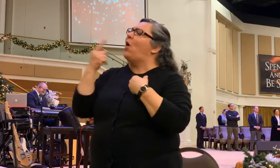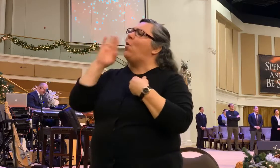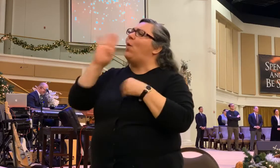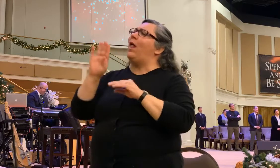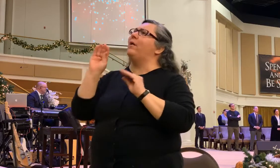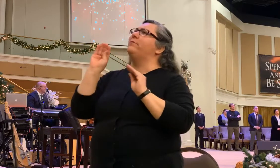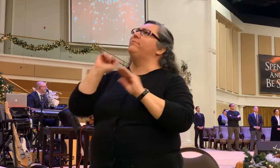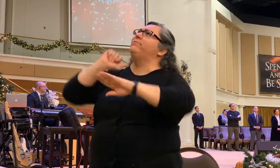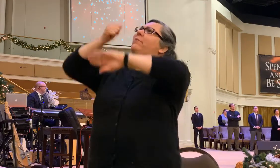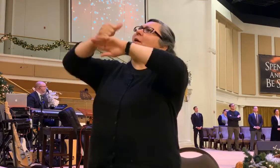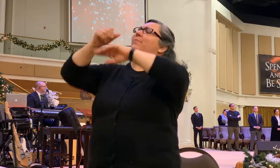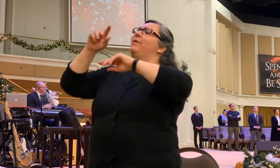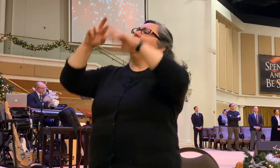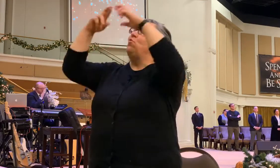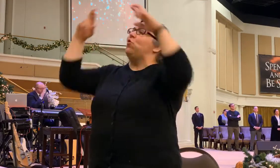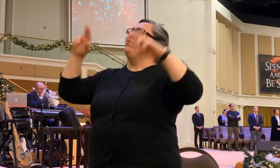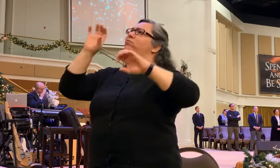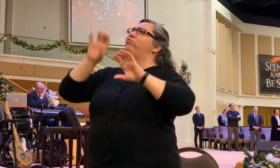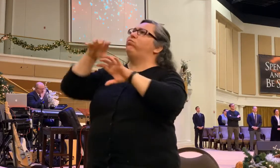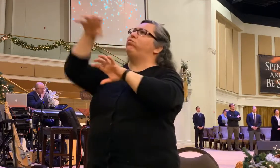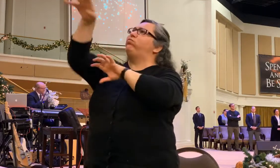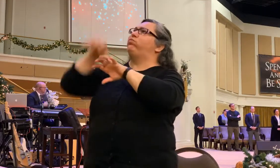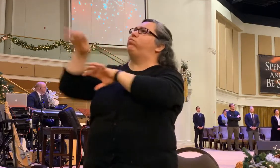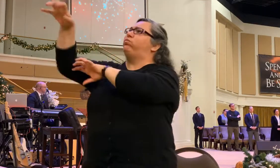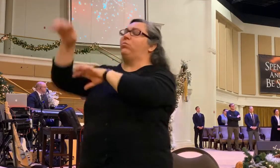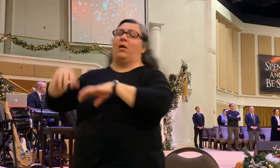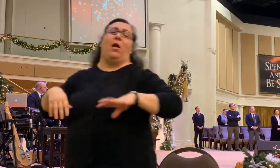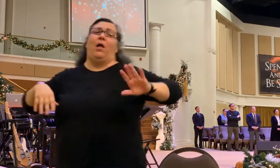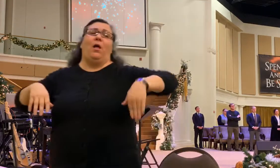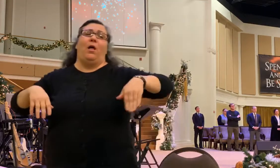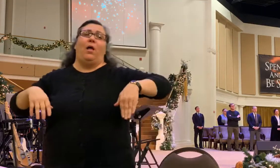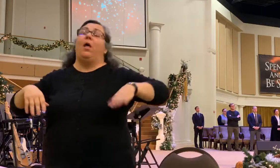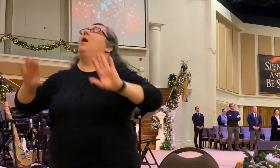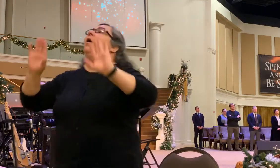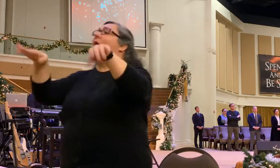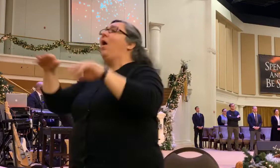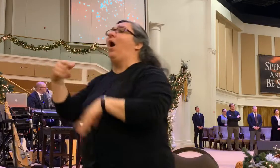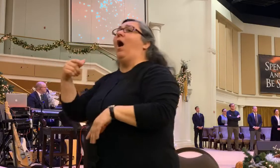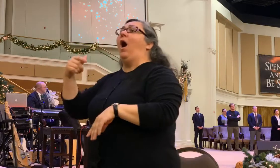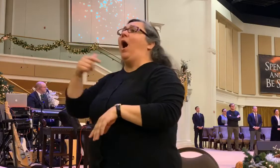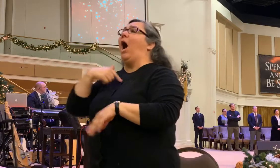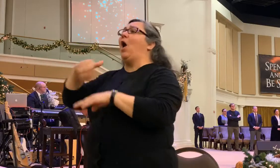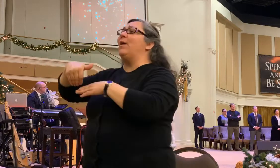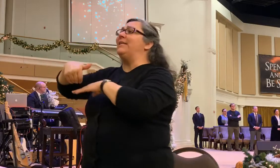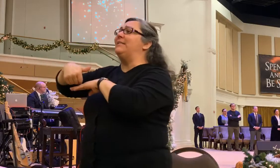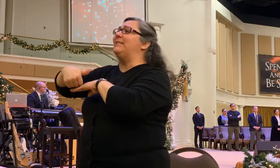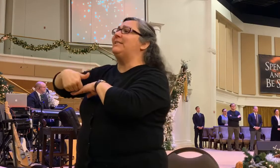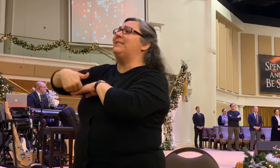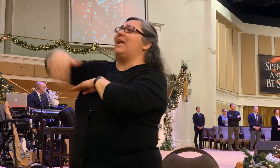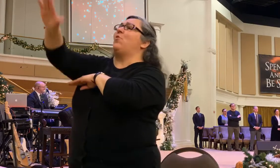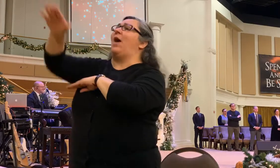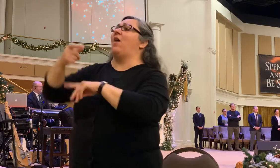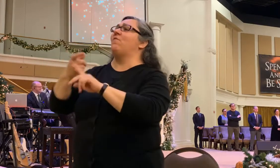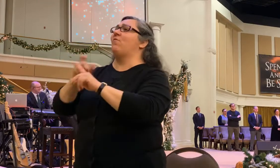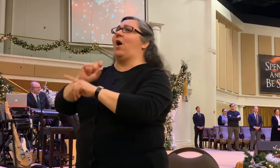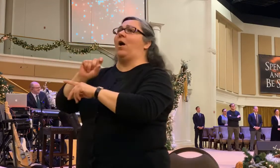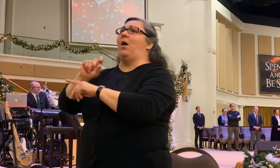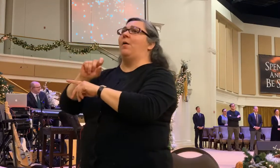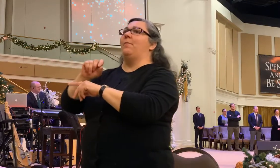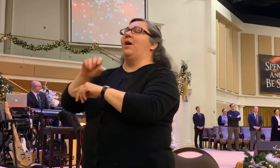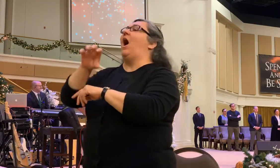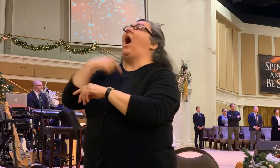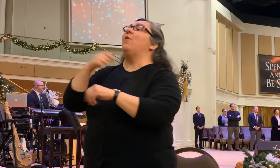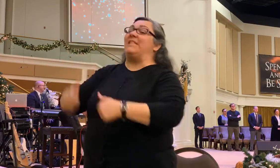tiles? I said, not yet. He said, well, I just got deported from Honduras, or from San Jose,